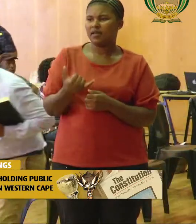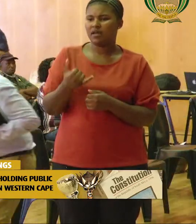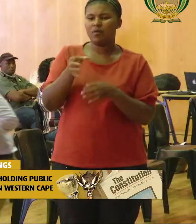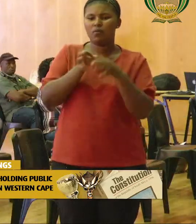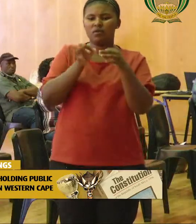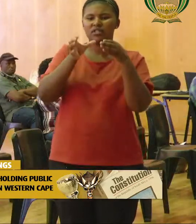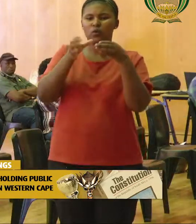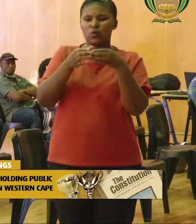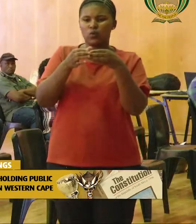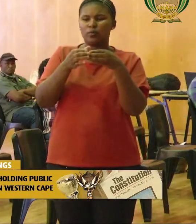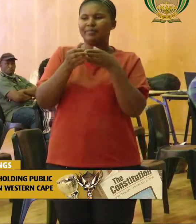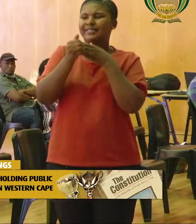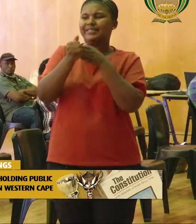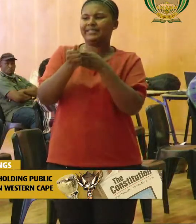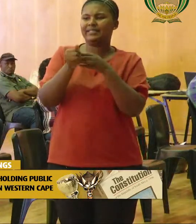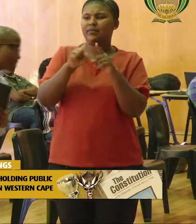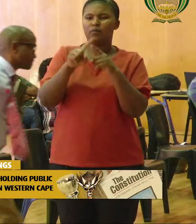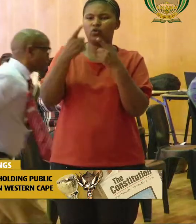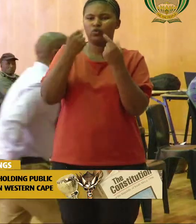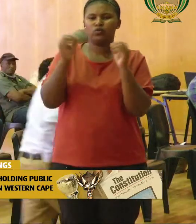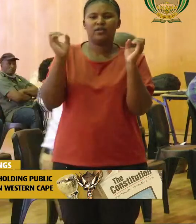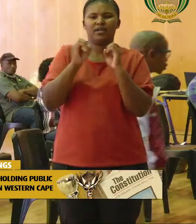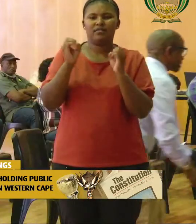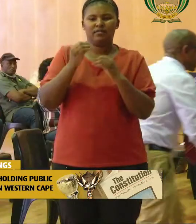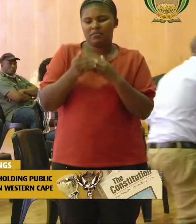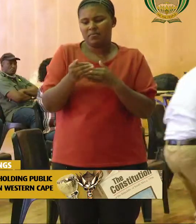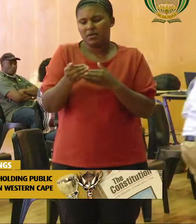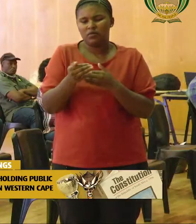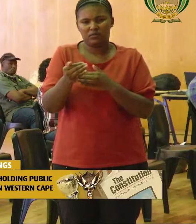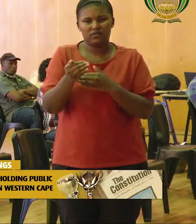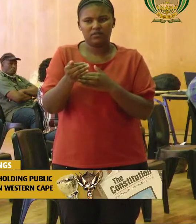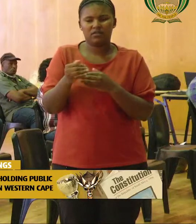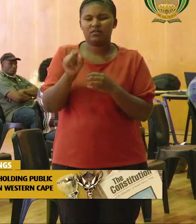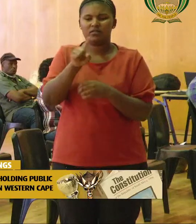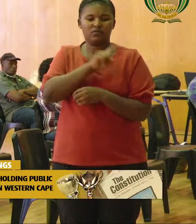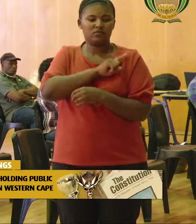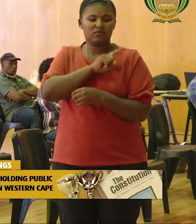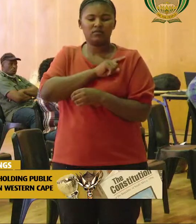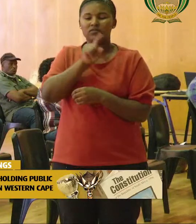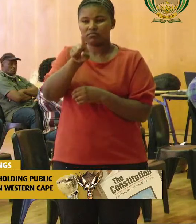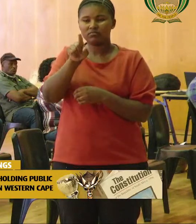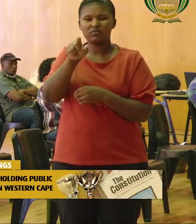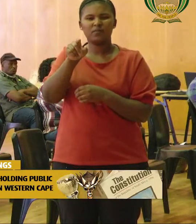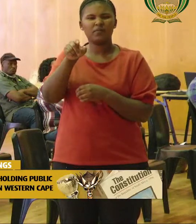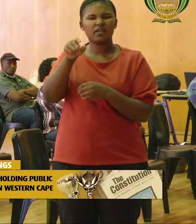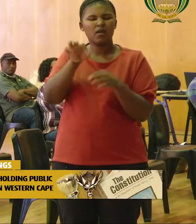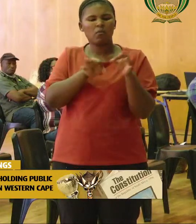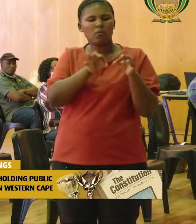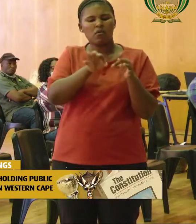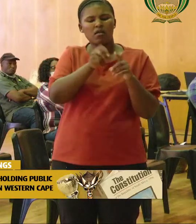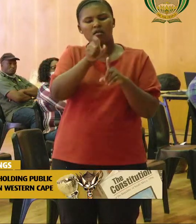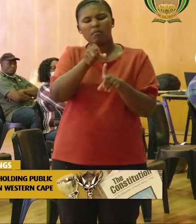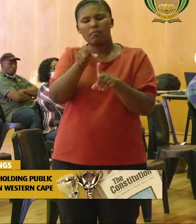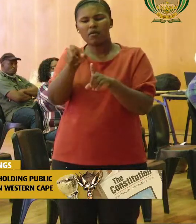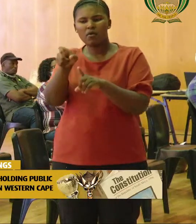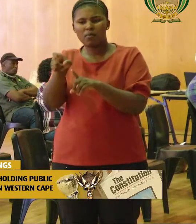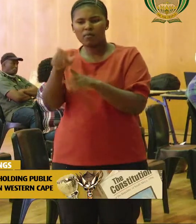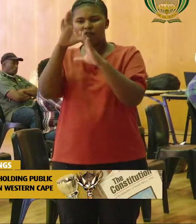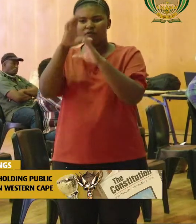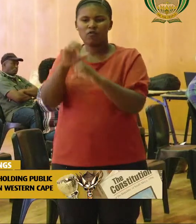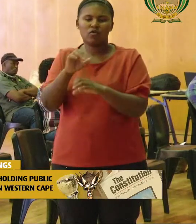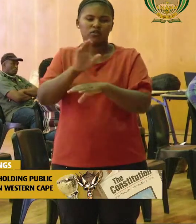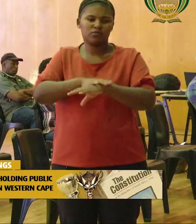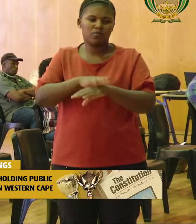over the community, but nothing is being done about it. And mostly the politicians, she feels that they are more about money